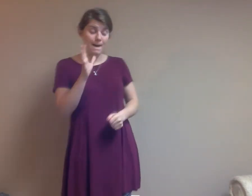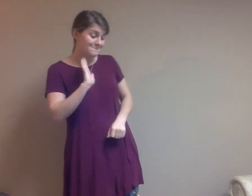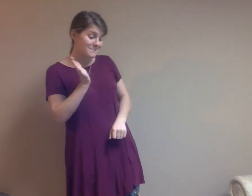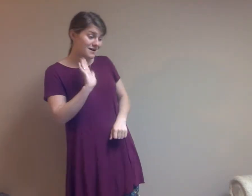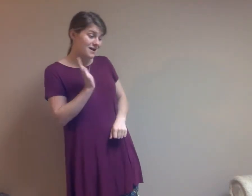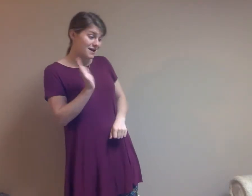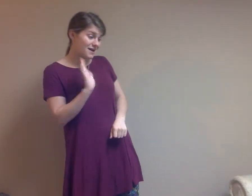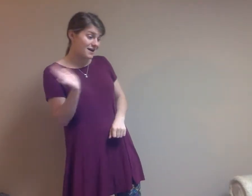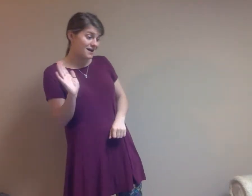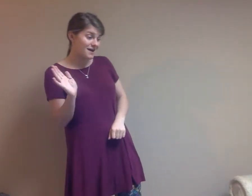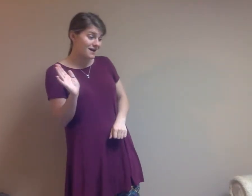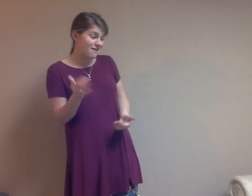9 minutes.